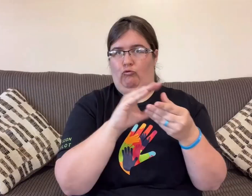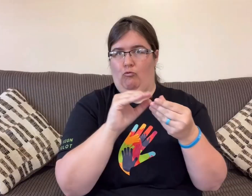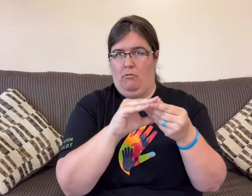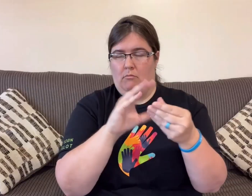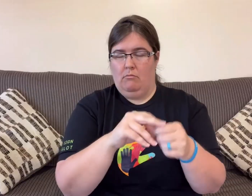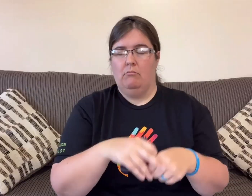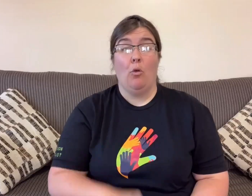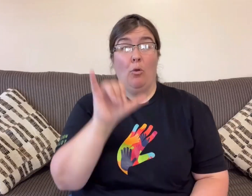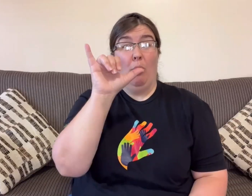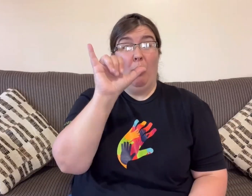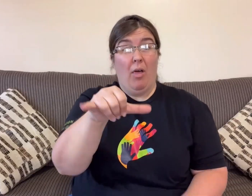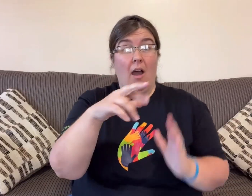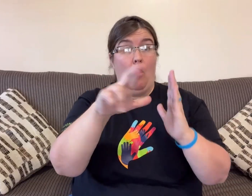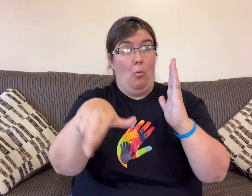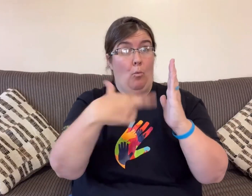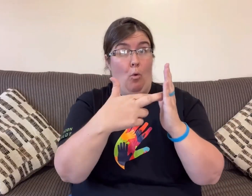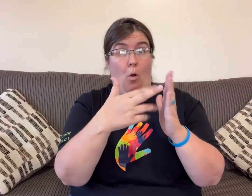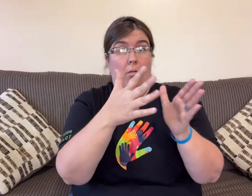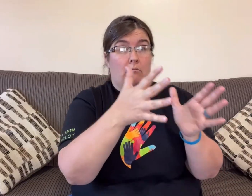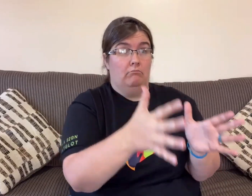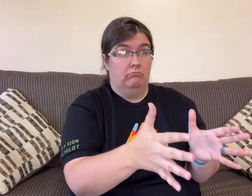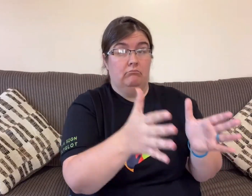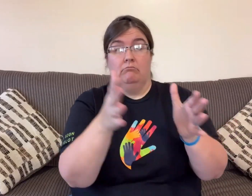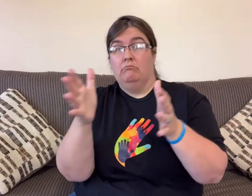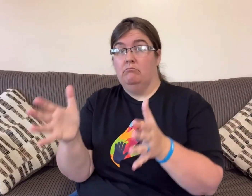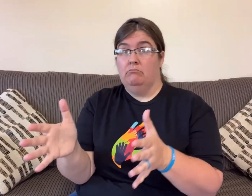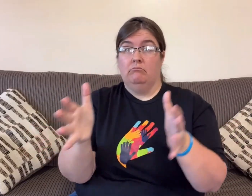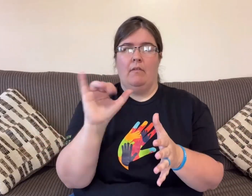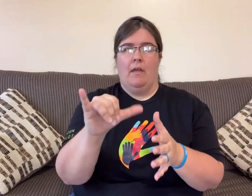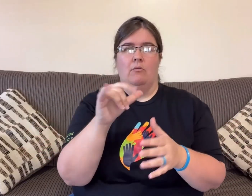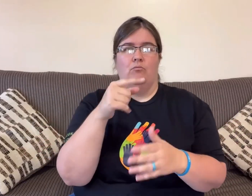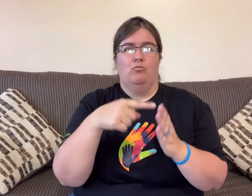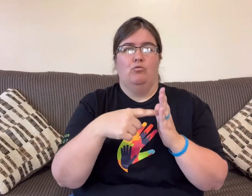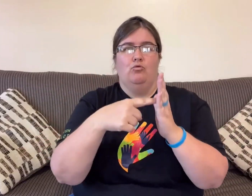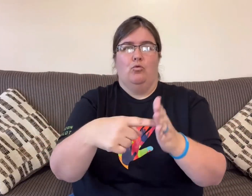role shifting shows who is talking.